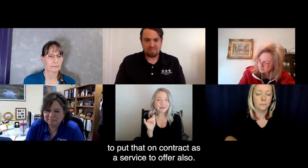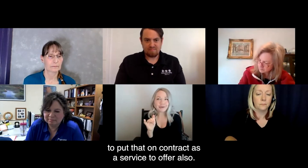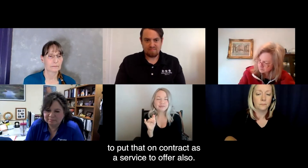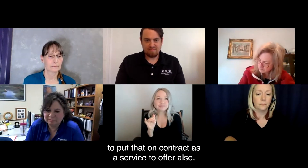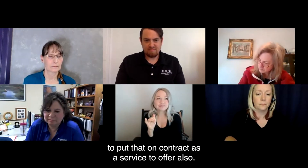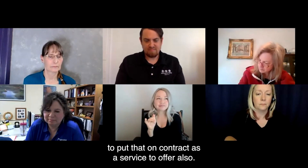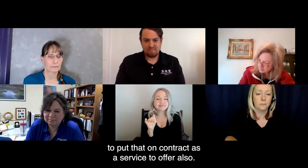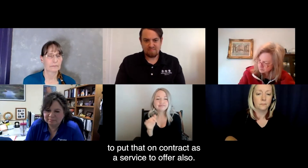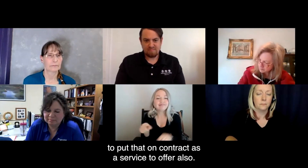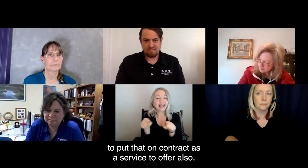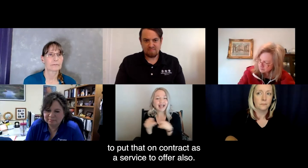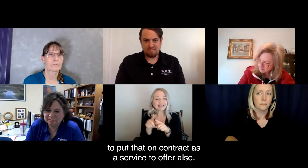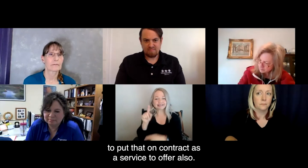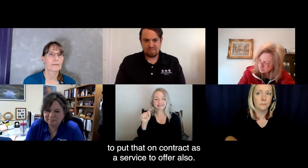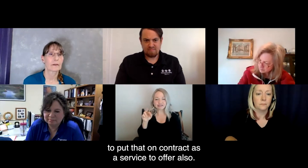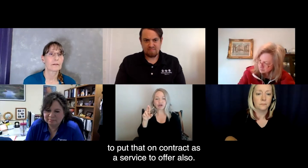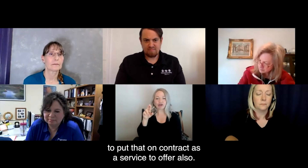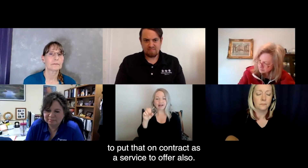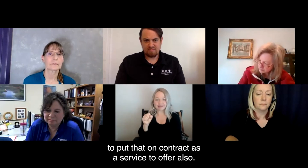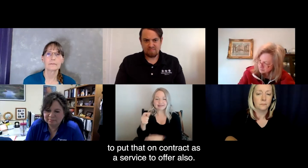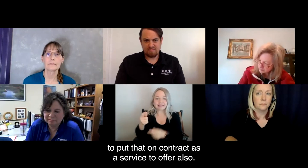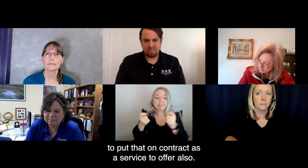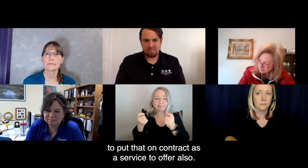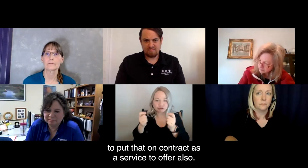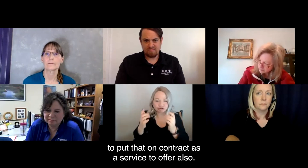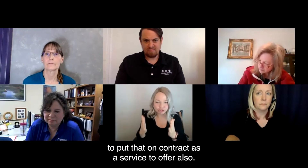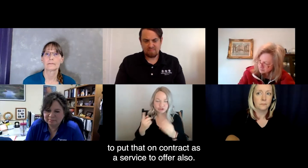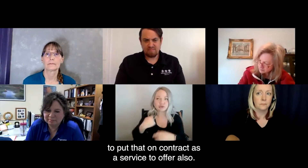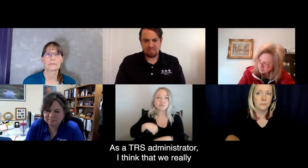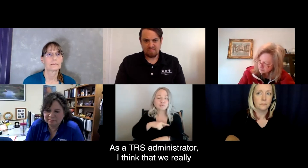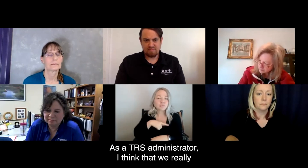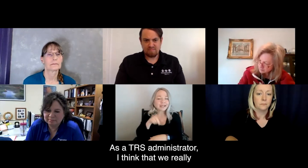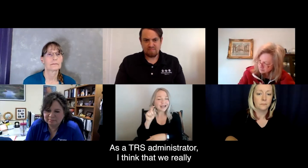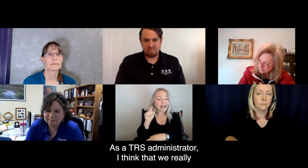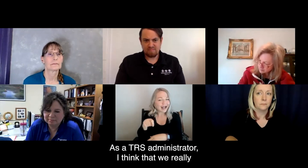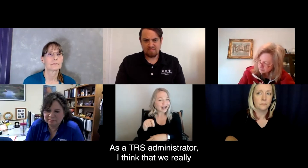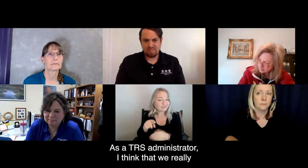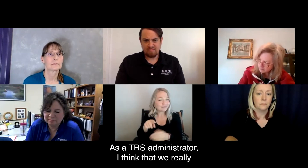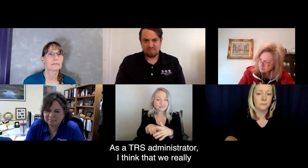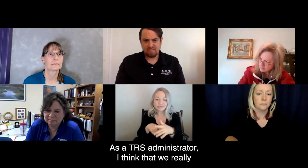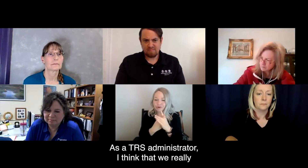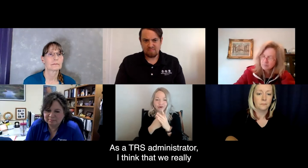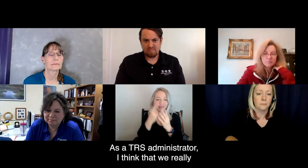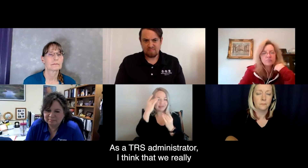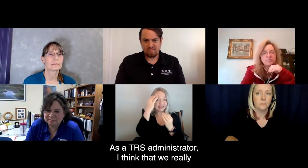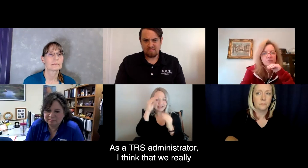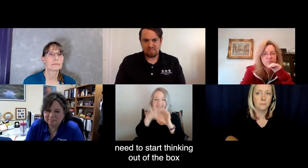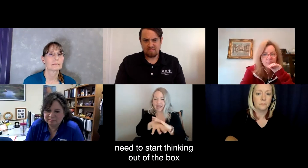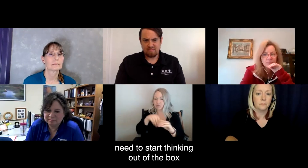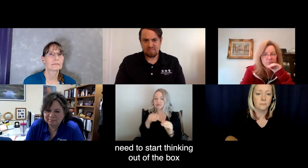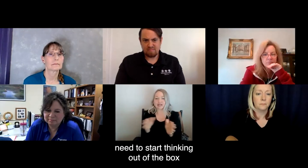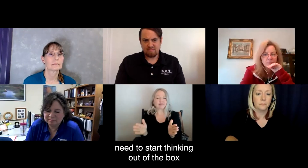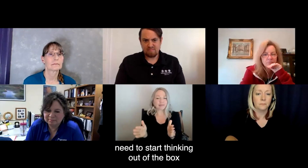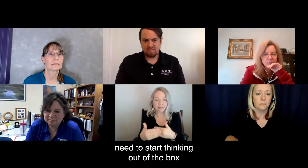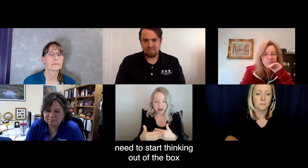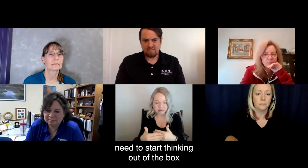to put that on contract as a service to offer. Also, as a TRS administrator, I think that we really need